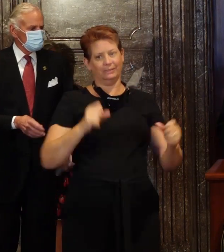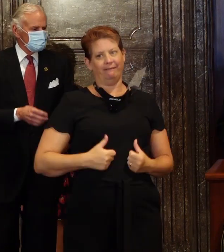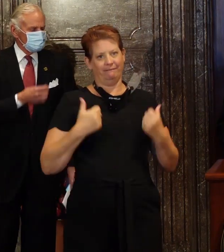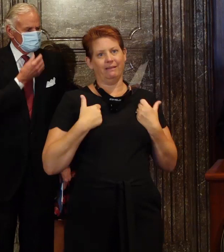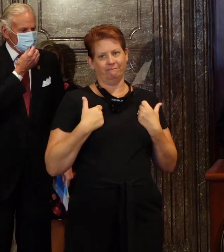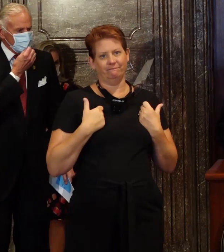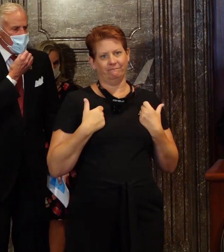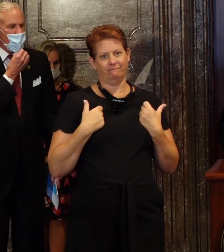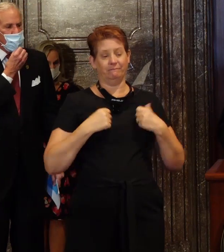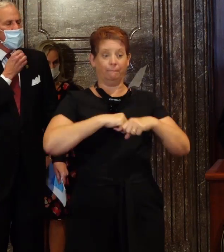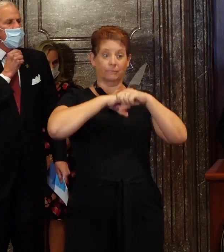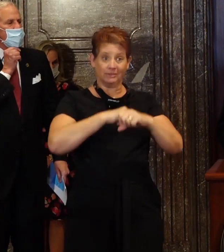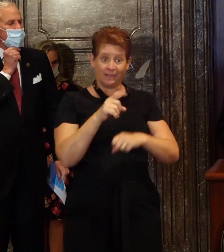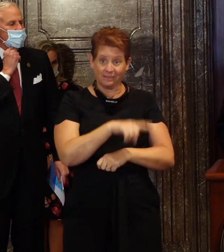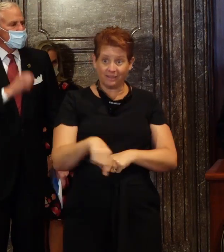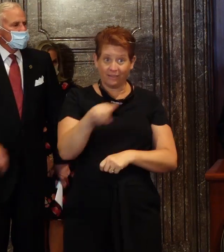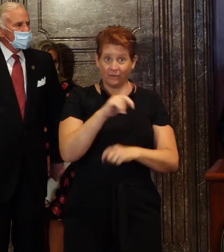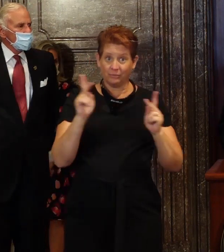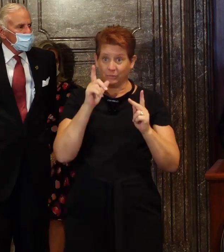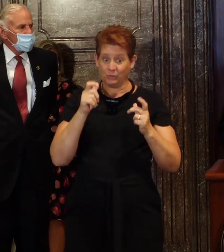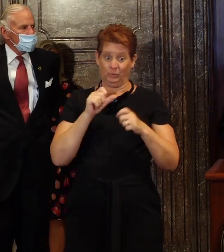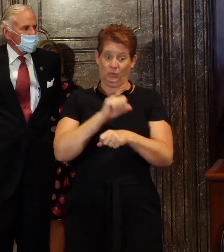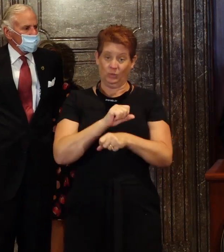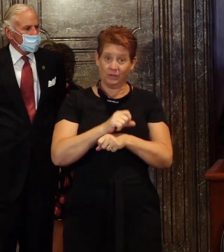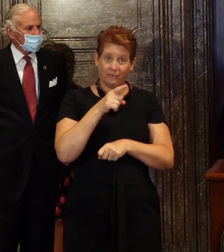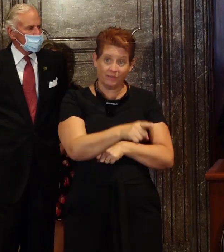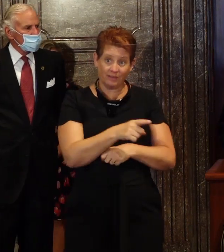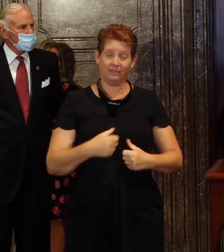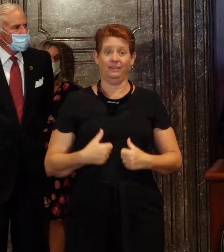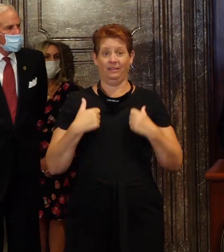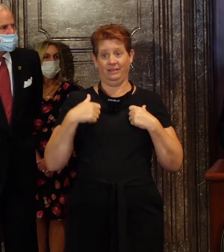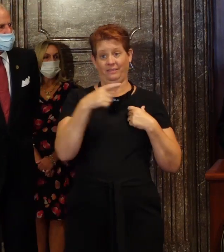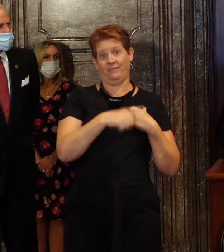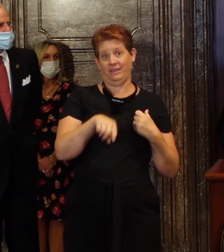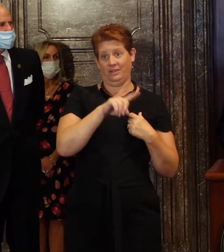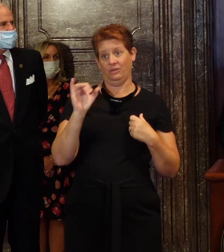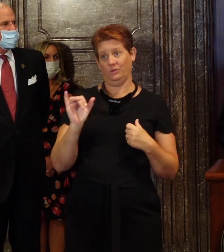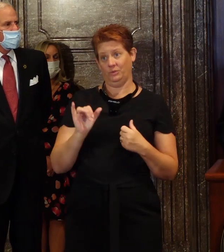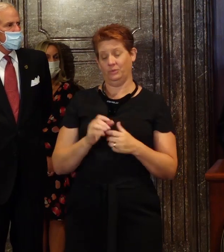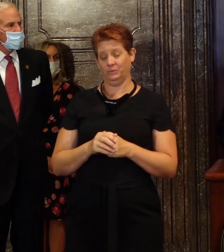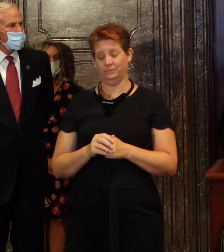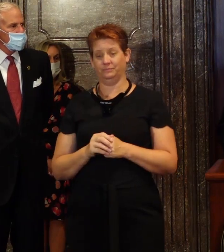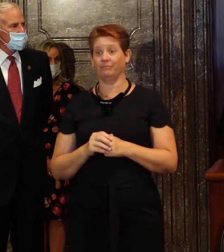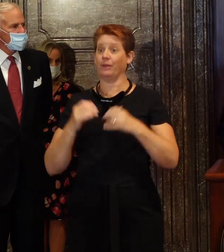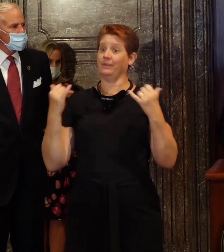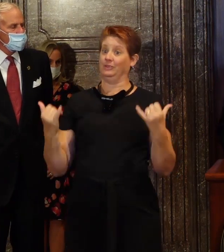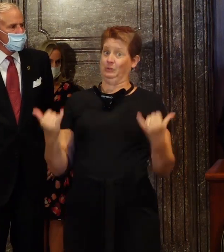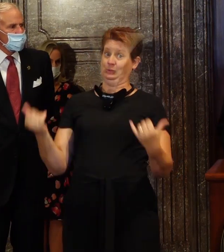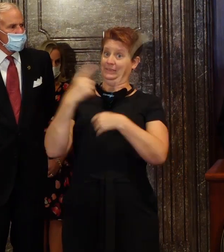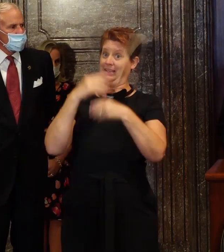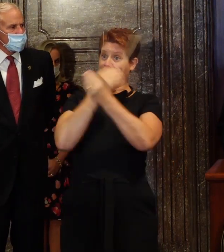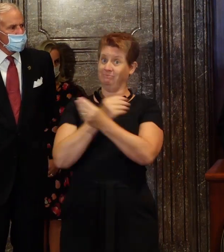to protect the health and well-being of the dedicated workers who care for these residents. We're happy to announce